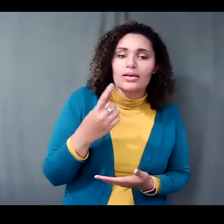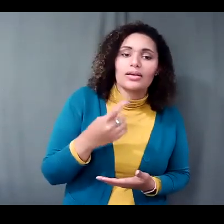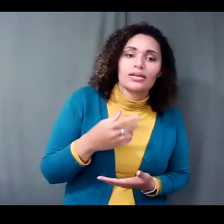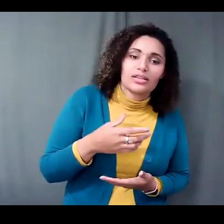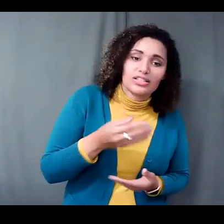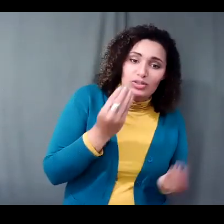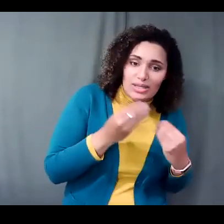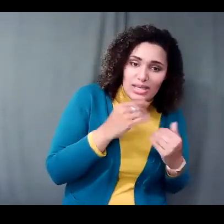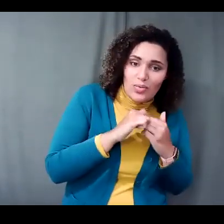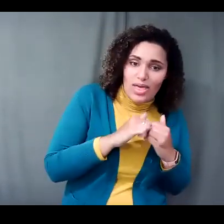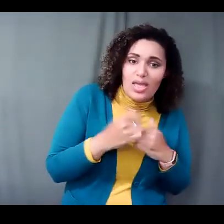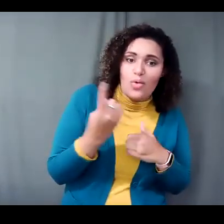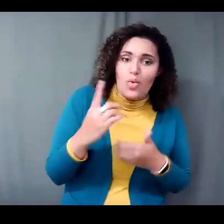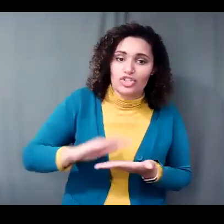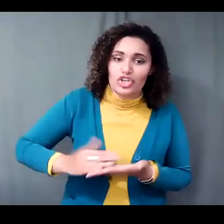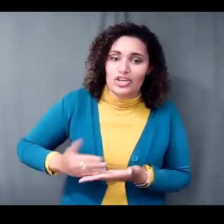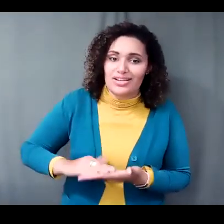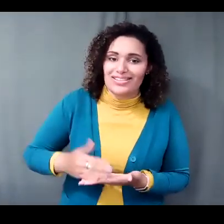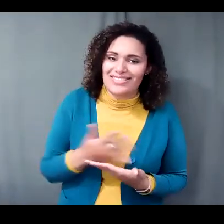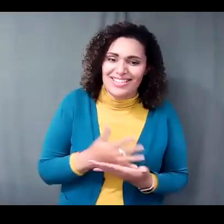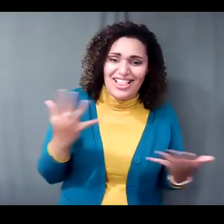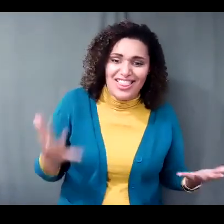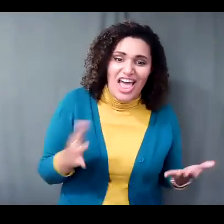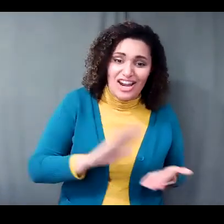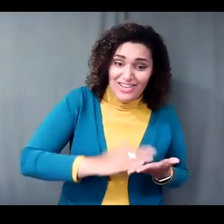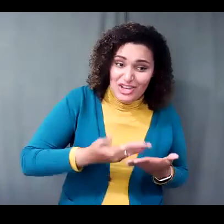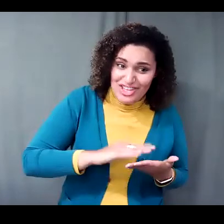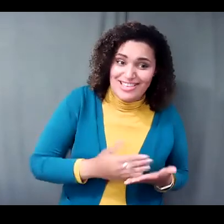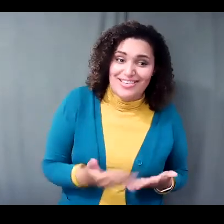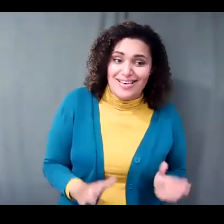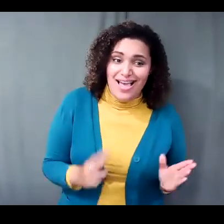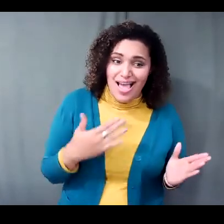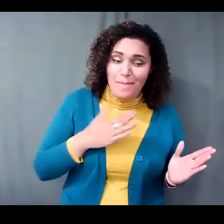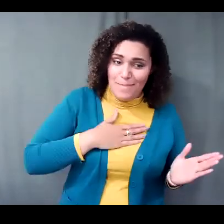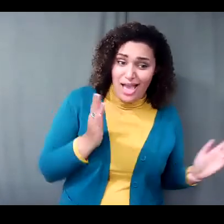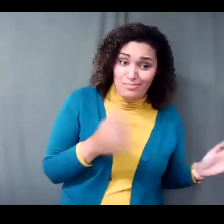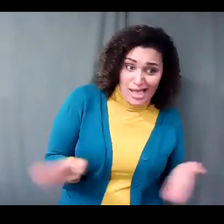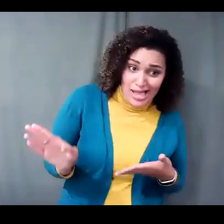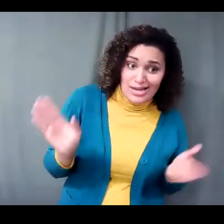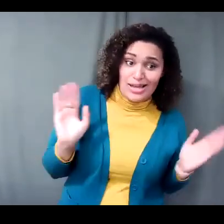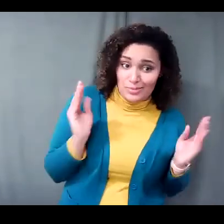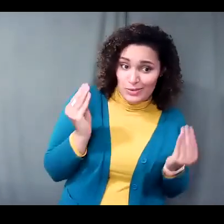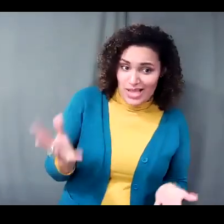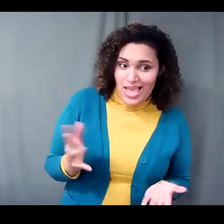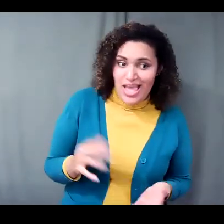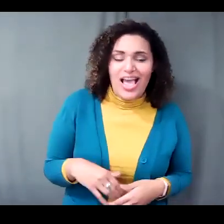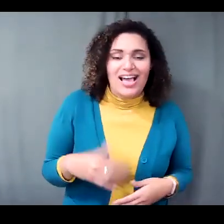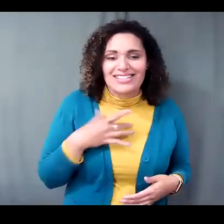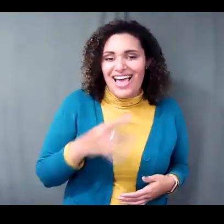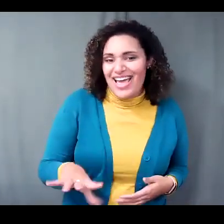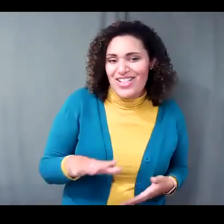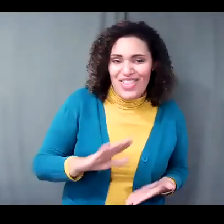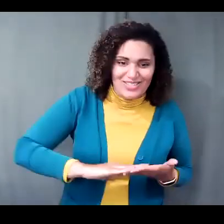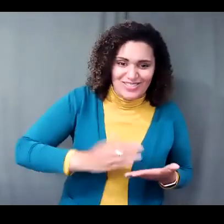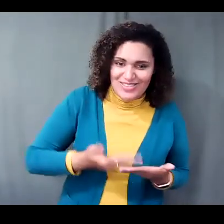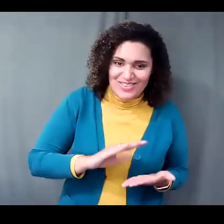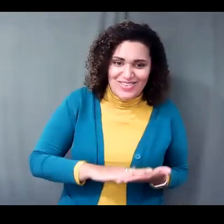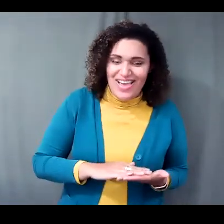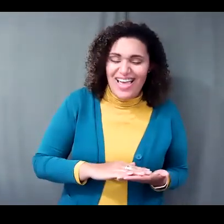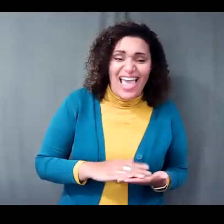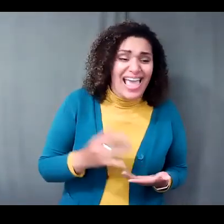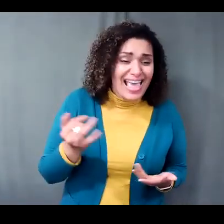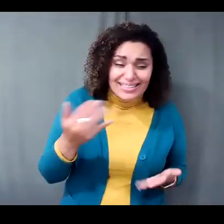We do have this week, we have Vince Desert, did I say that right? As the musician, and Brick and Fire Pizza will be there.